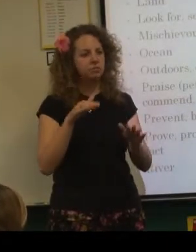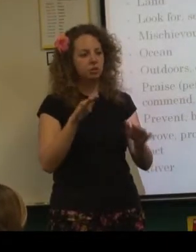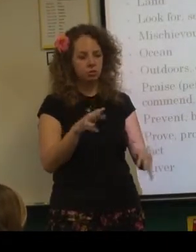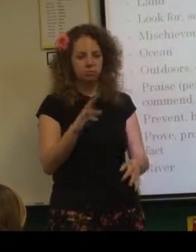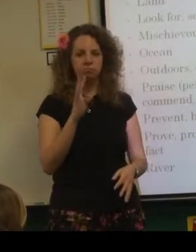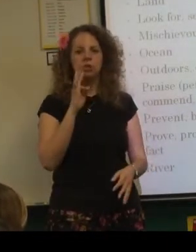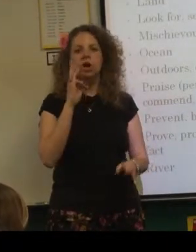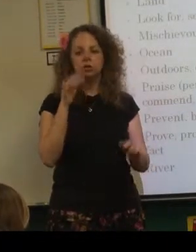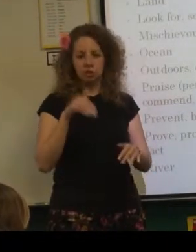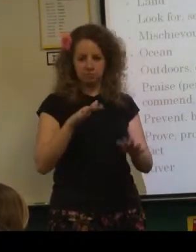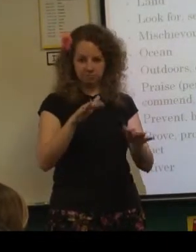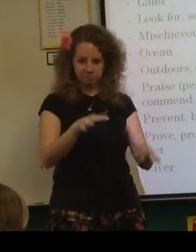So ocean.